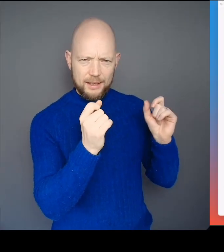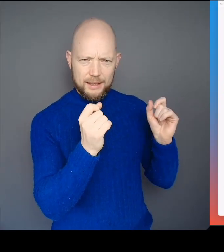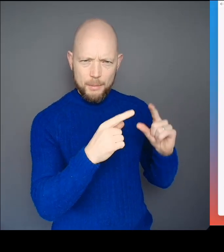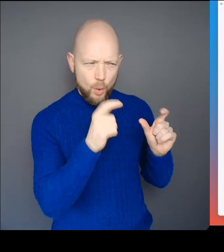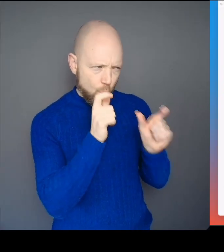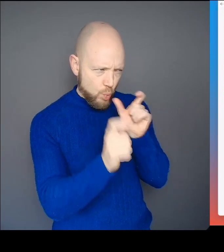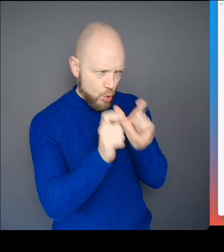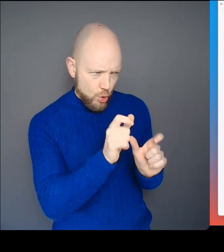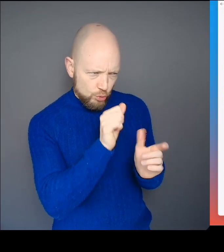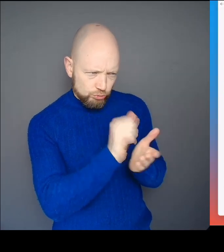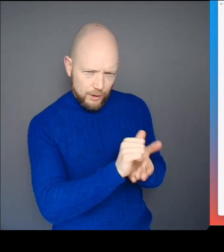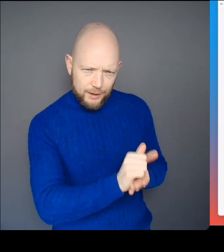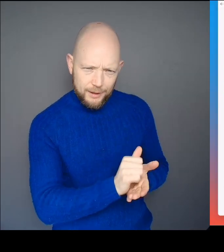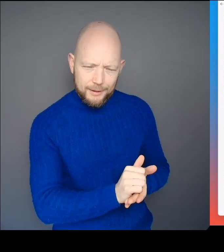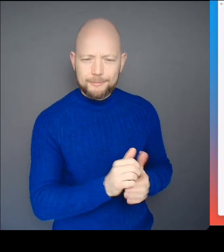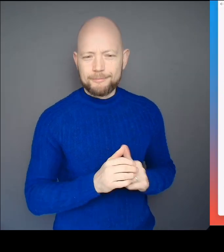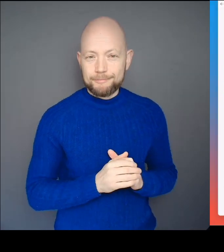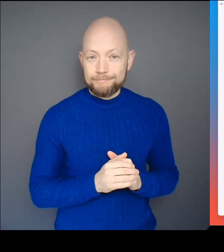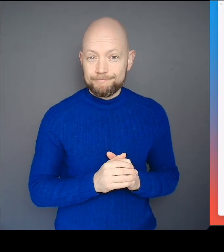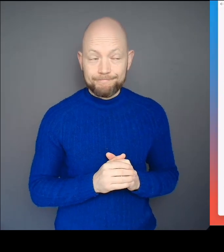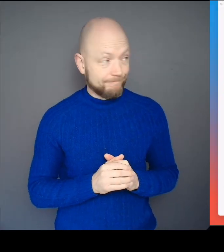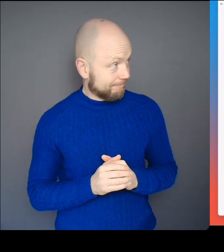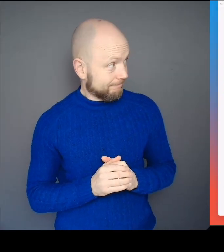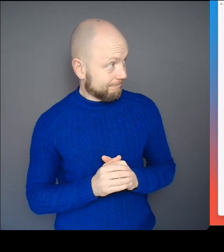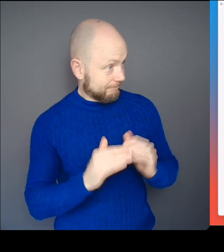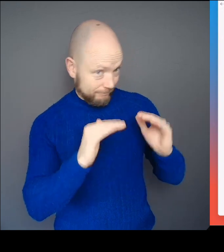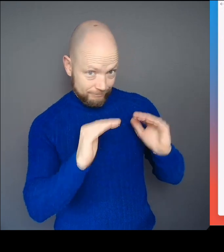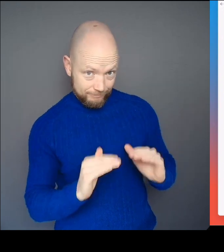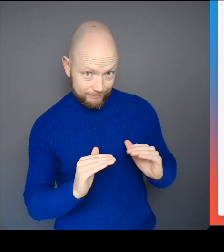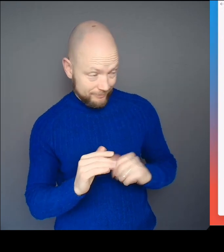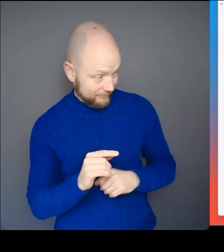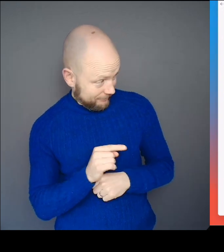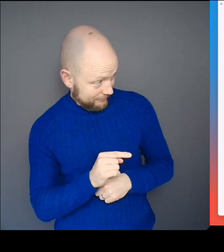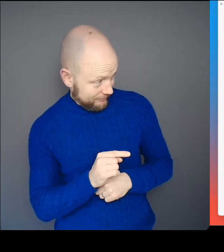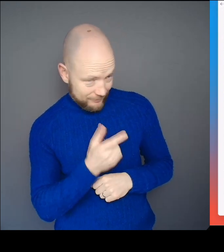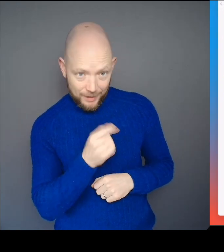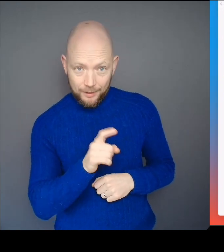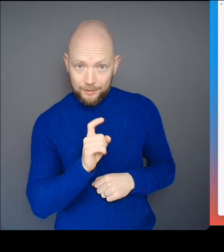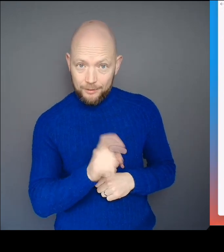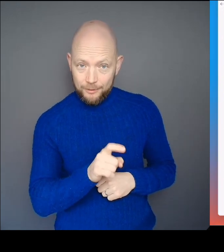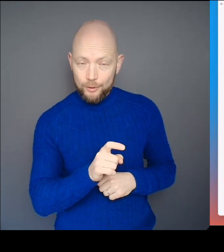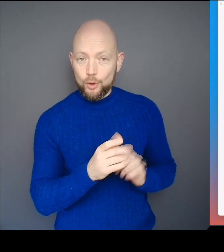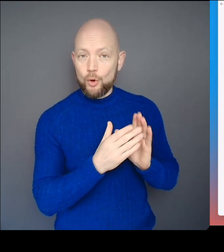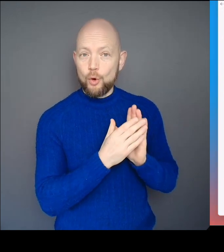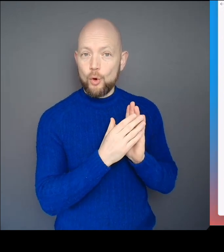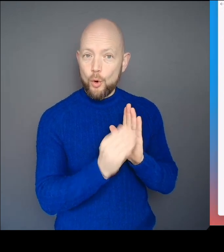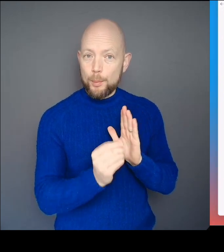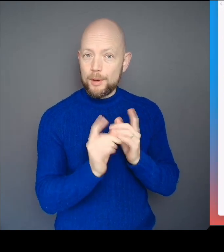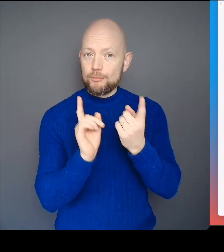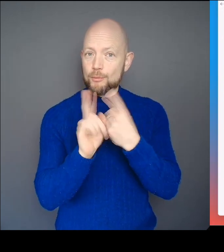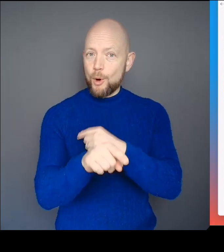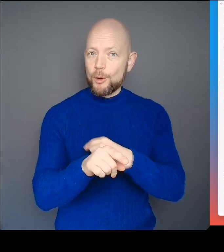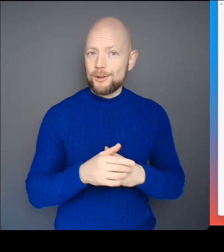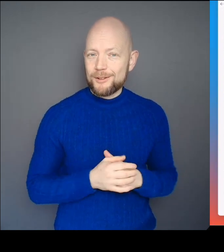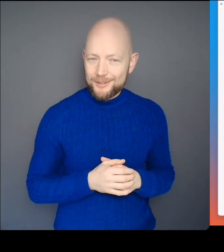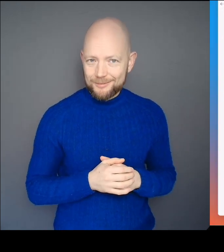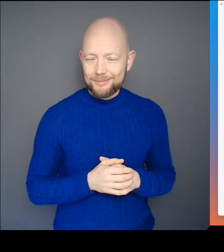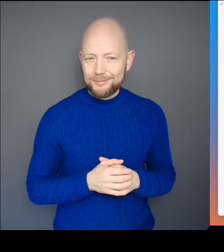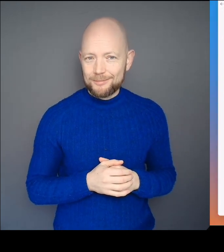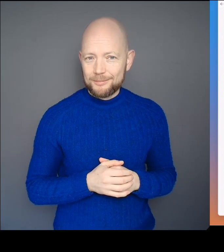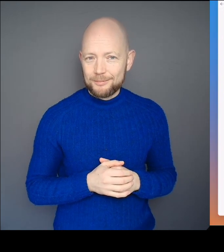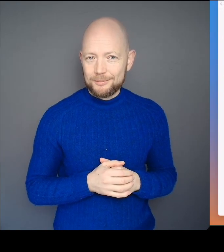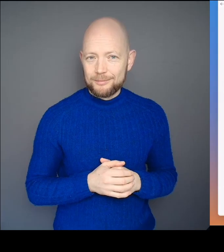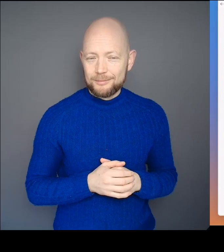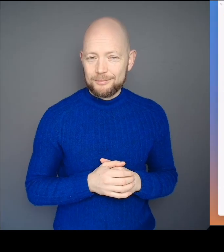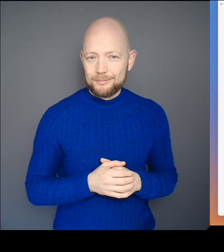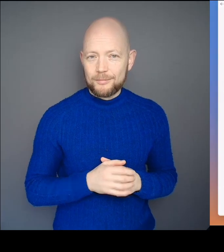bit or make sure we're getting the wording right. If you come down to the bottom here, you've got an option. If you're happy with it as it is, you can just select copy response